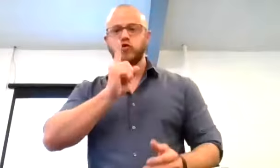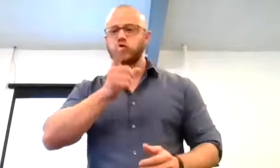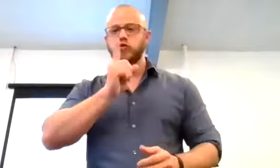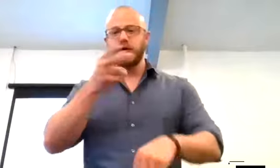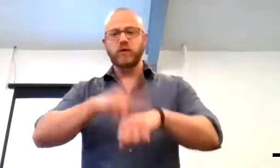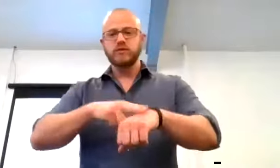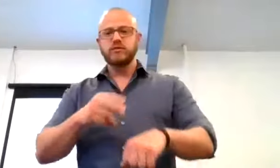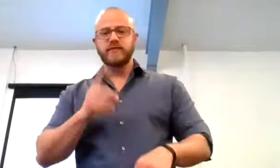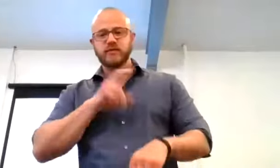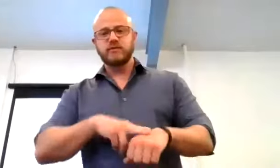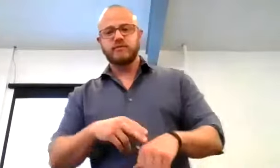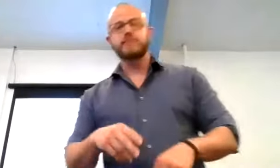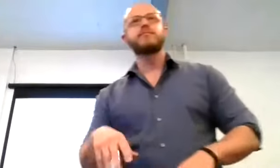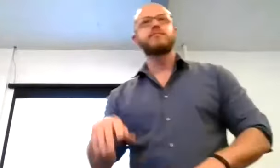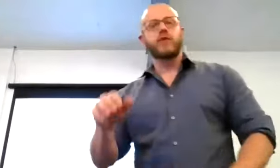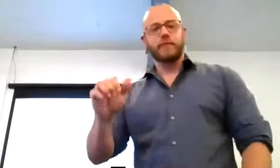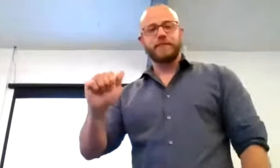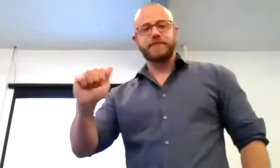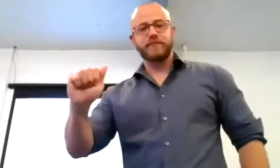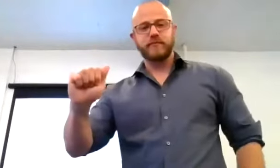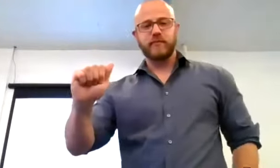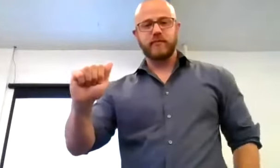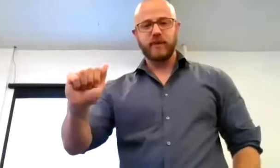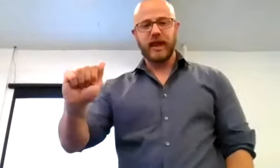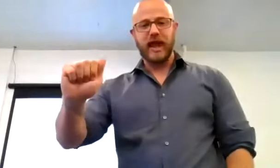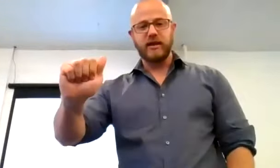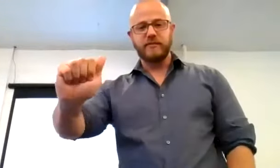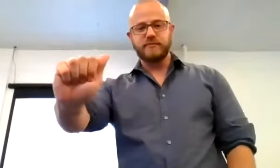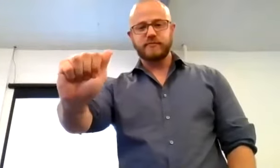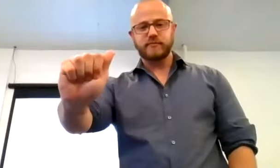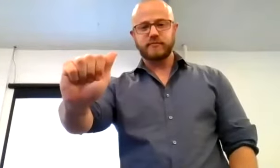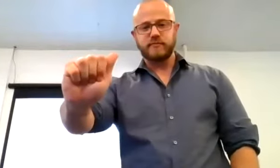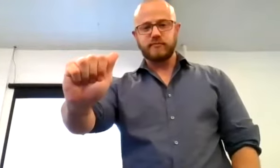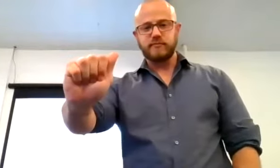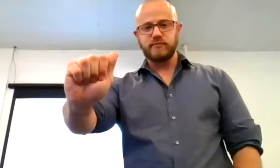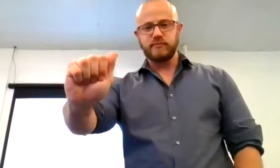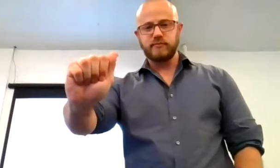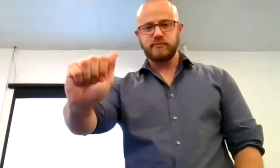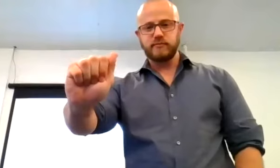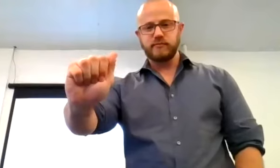Alphabet again, I sure will. That's, of course I will, yes. It is A, right here, you see?